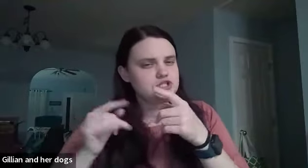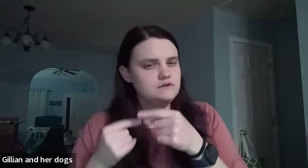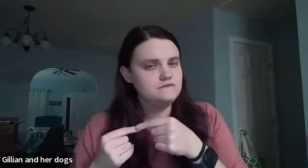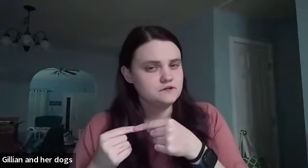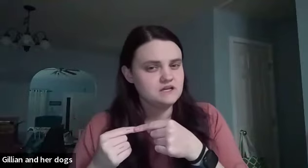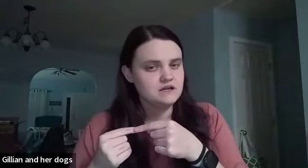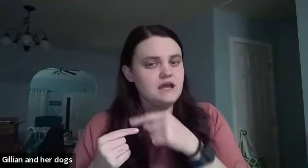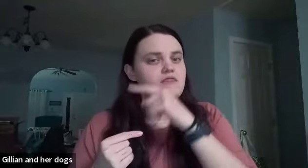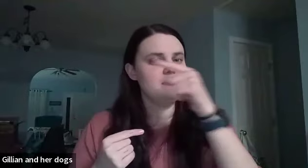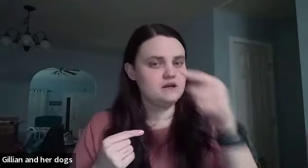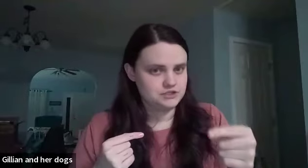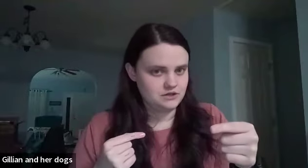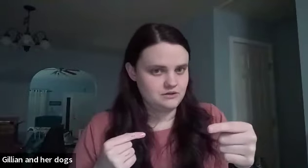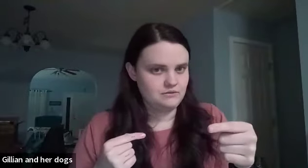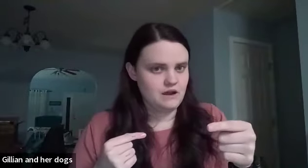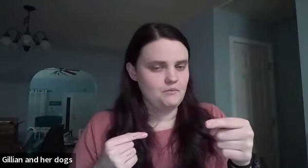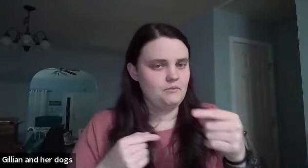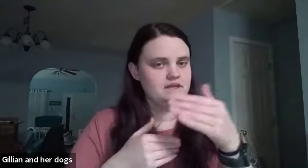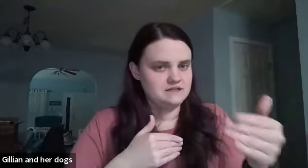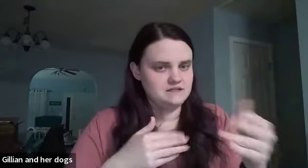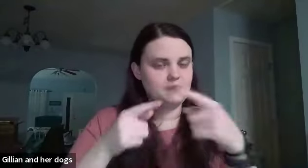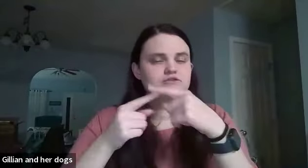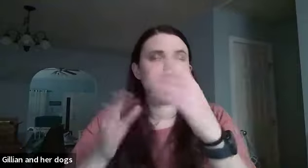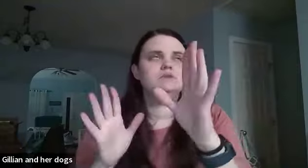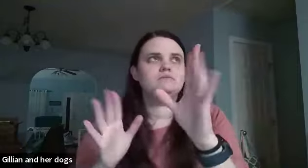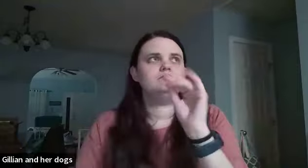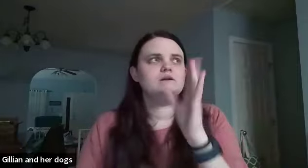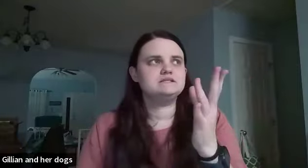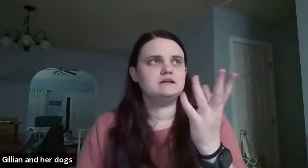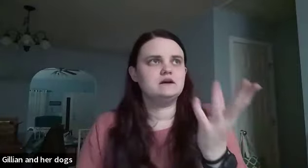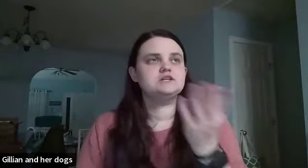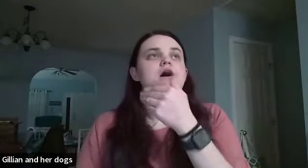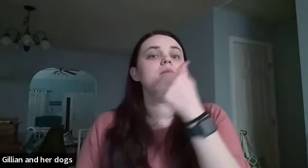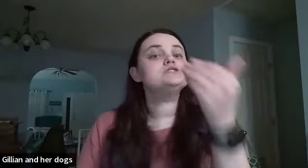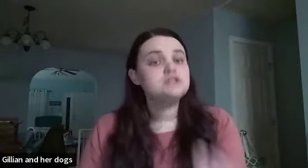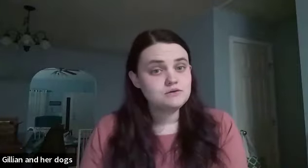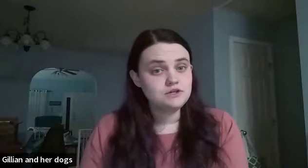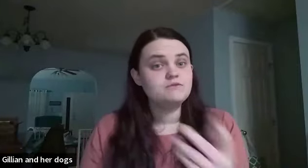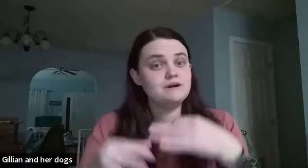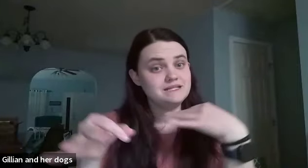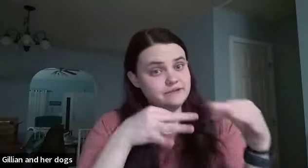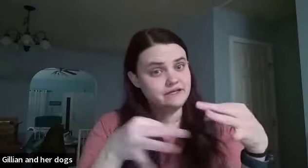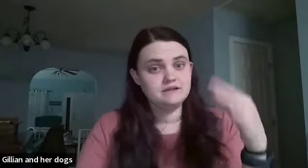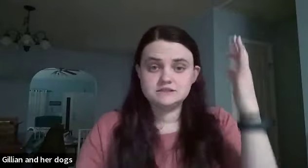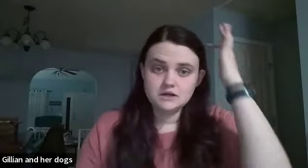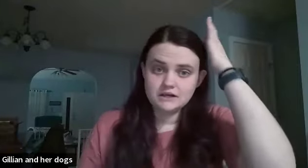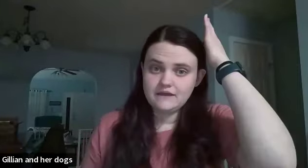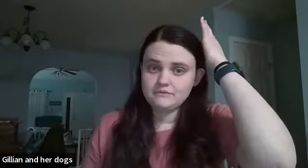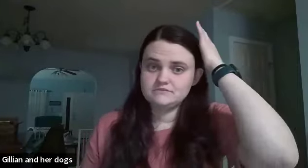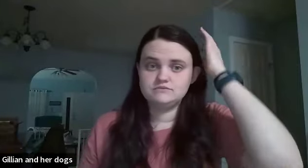show you the first sign and then I'll show you the next. Like no, what am I saying? Gosh, I'm going to show you before I explain it. Sorry, that was